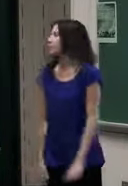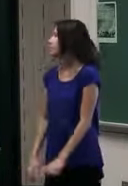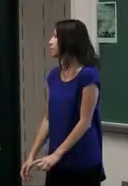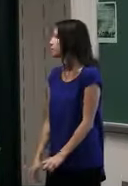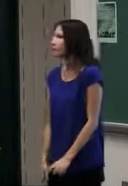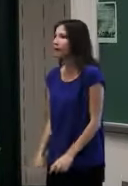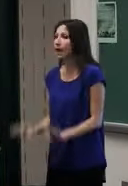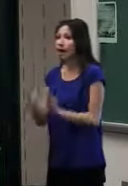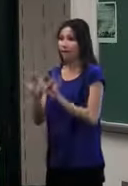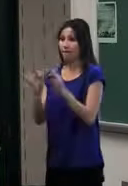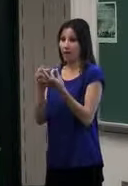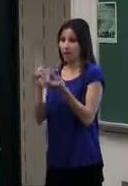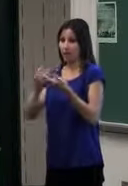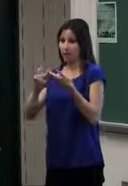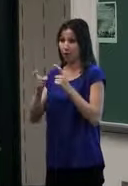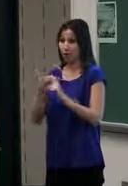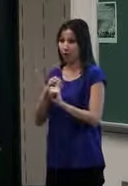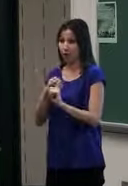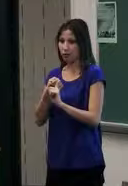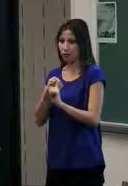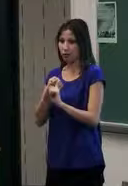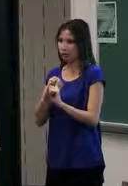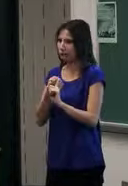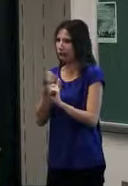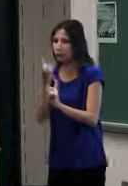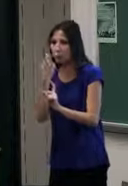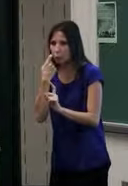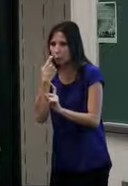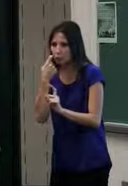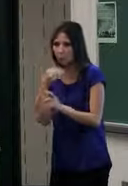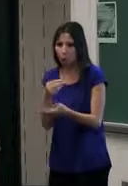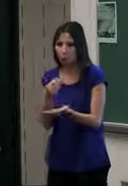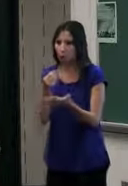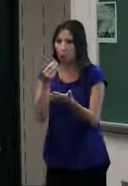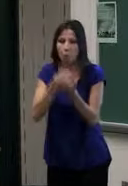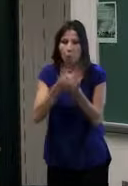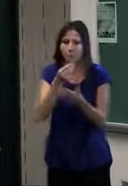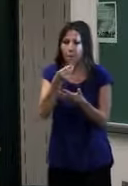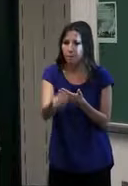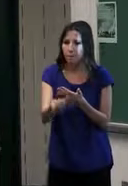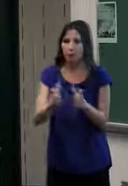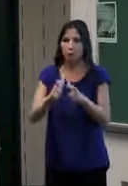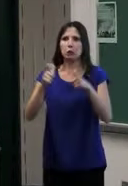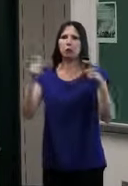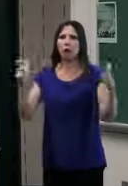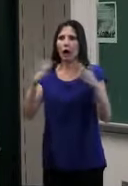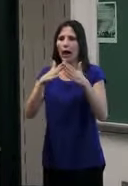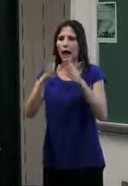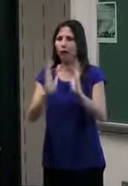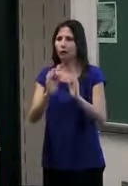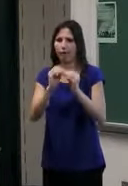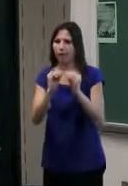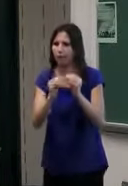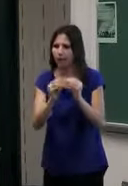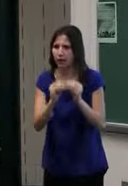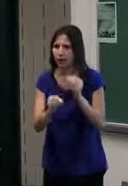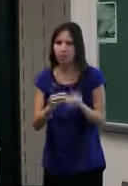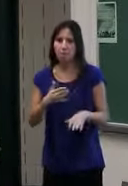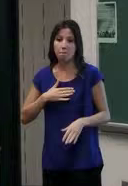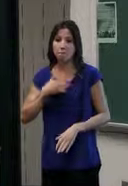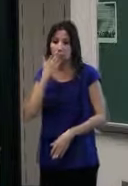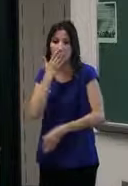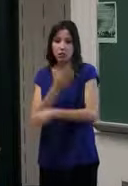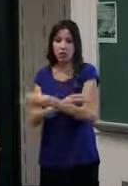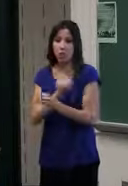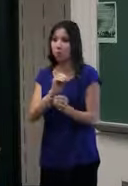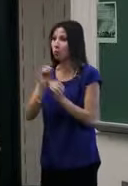was a family friend just recently got this huge fixer-upper mansion. It was like, yeah, my son just moved out to college, we